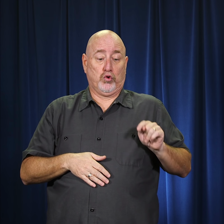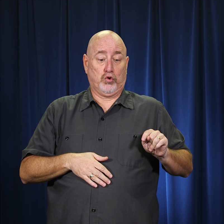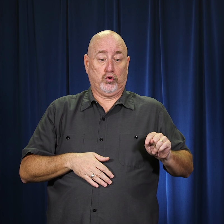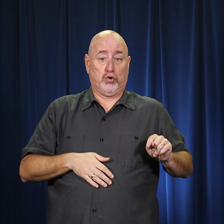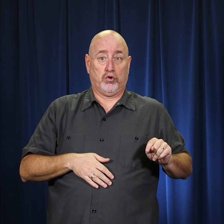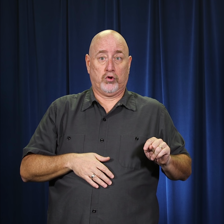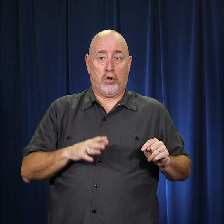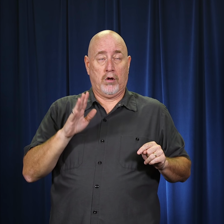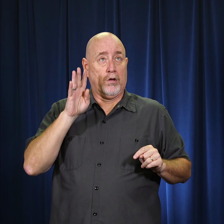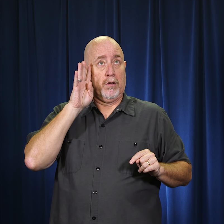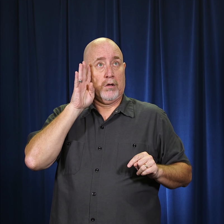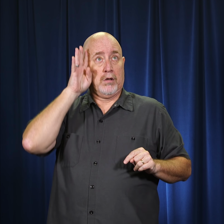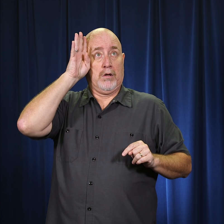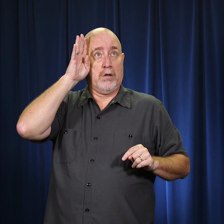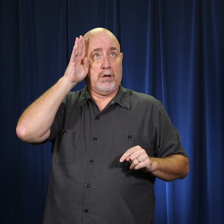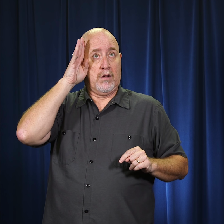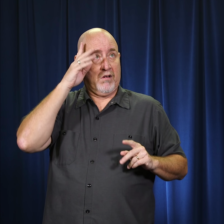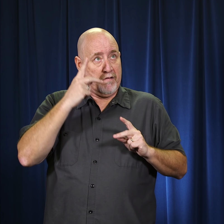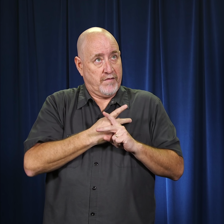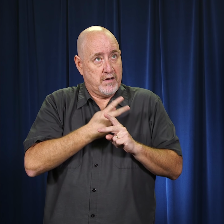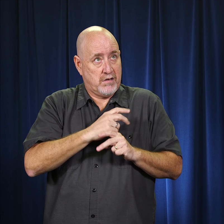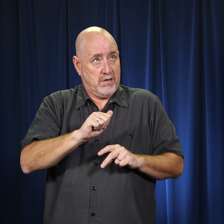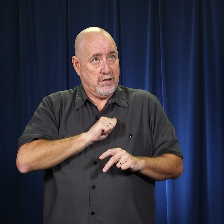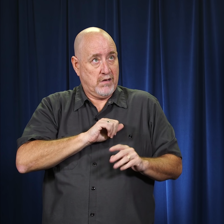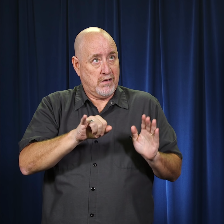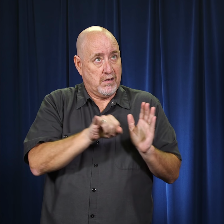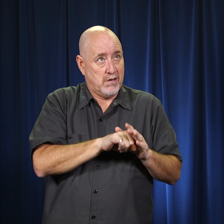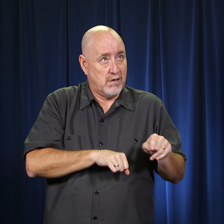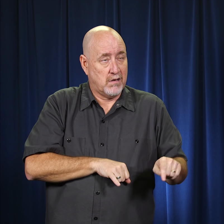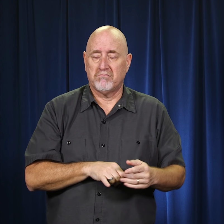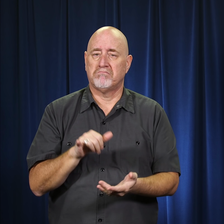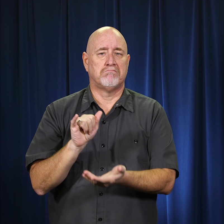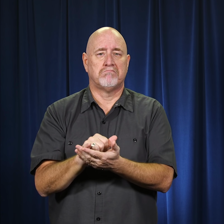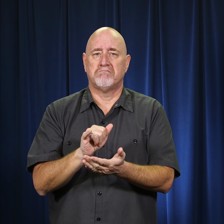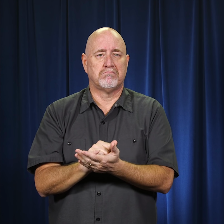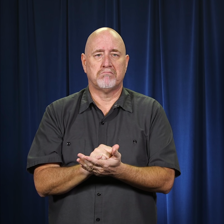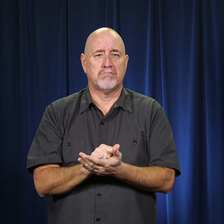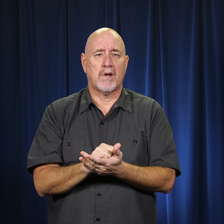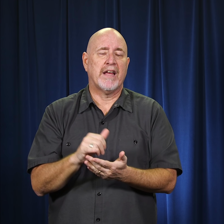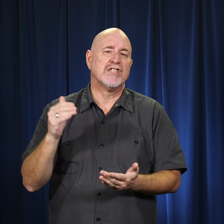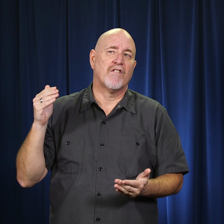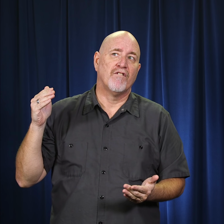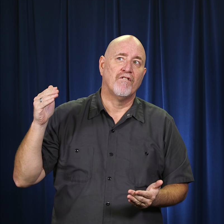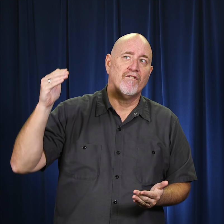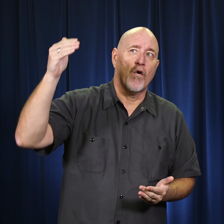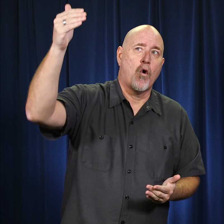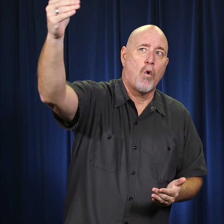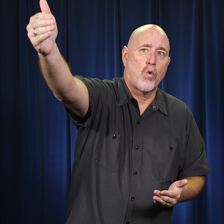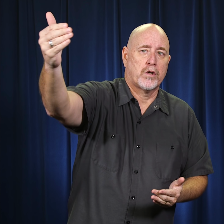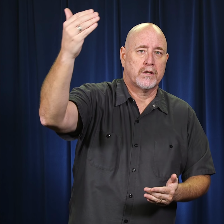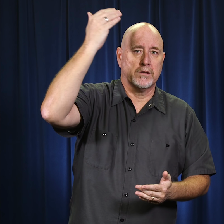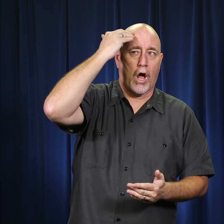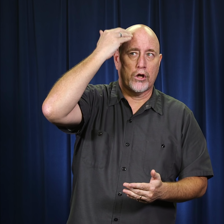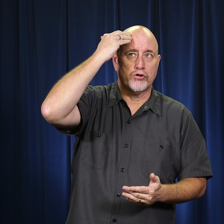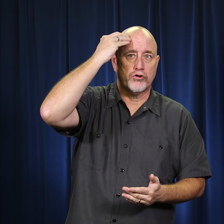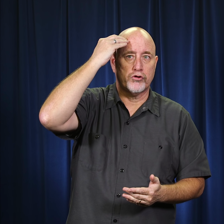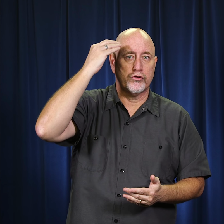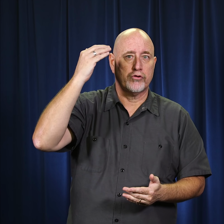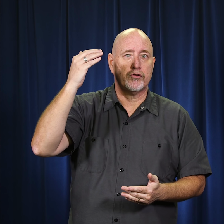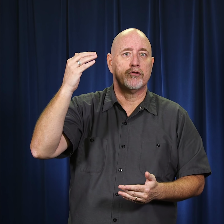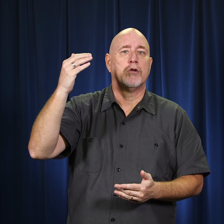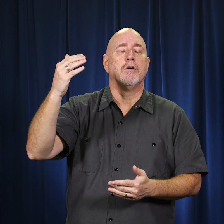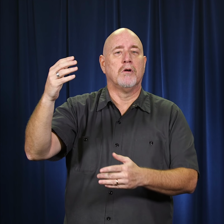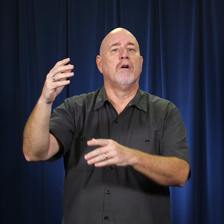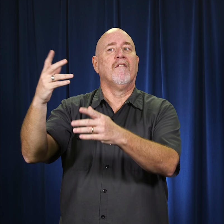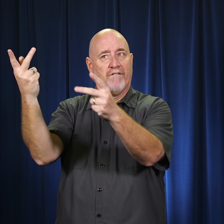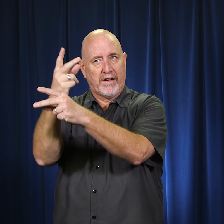themselves could have derived or come up with on their own. It's looking forward, the foreknowledge, to a